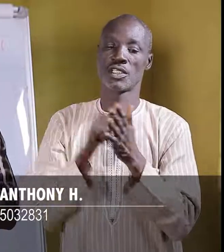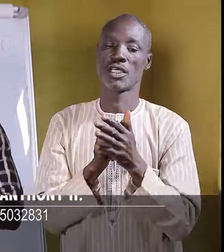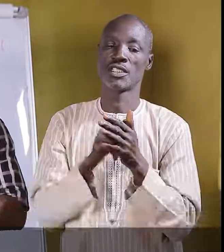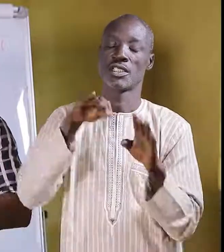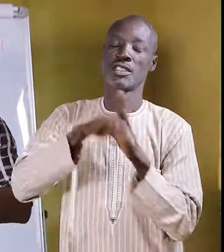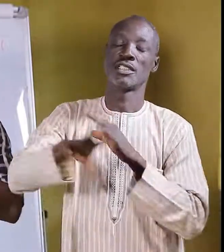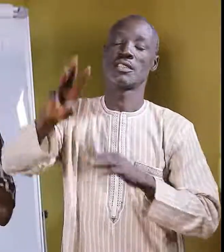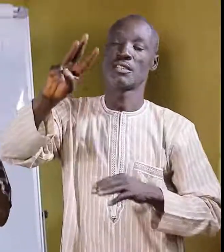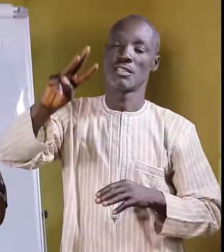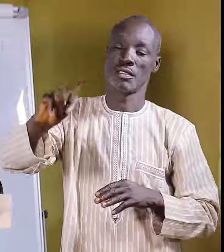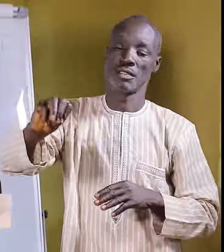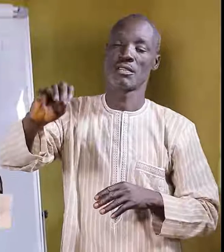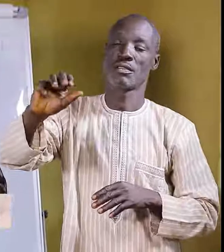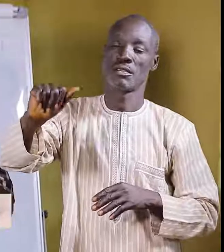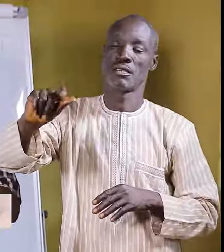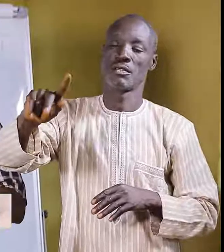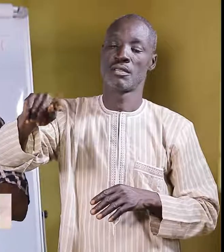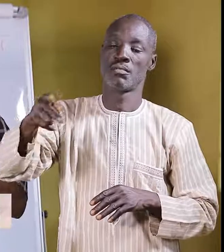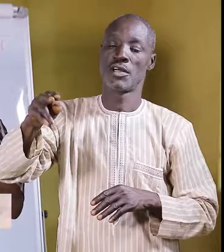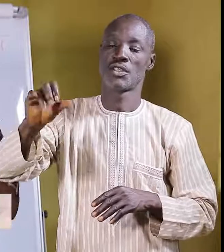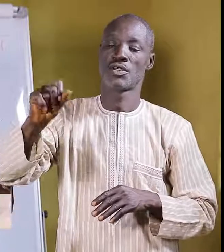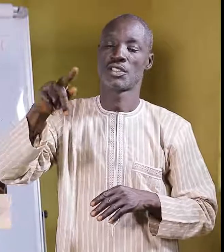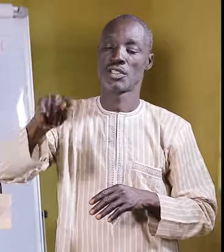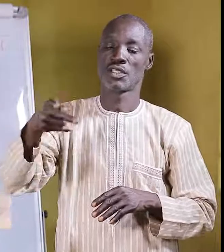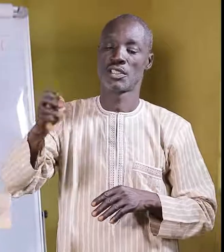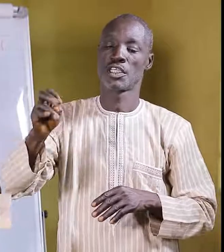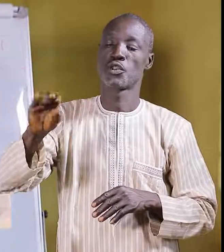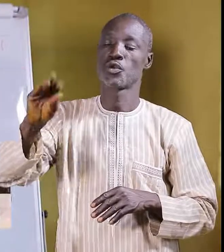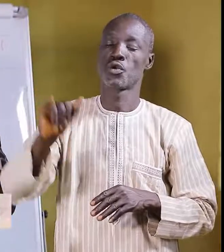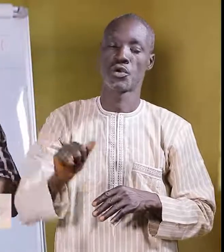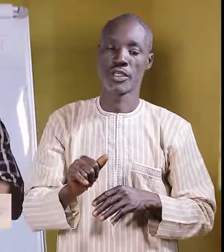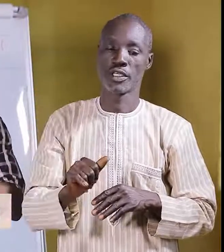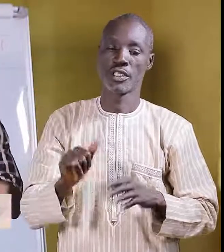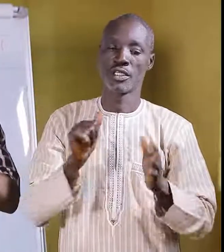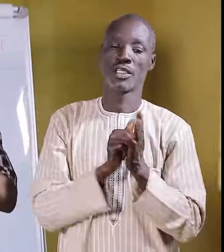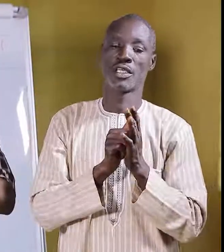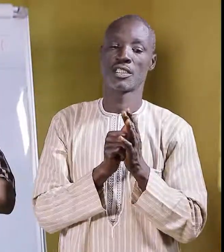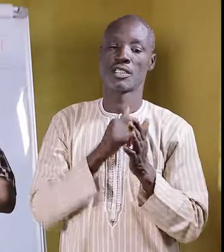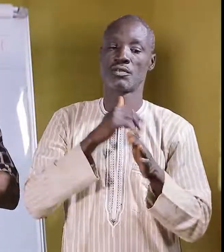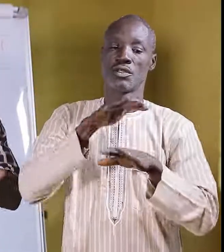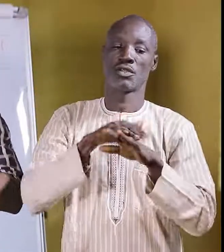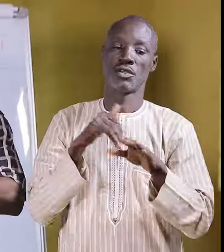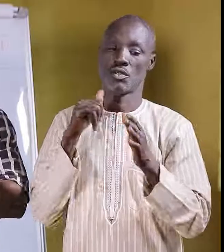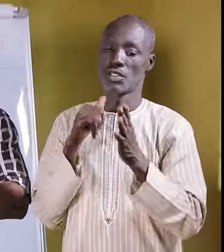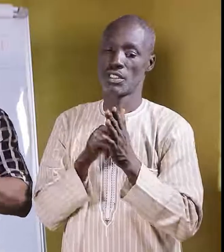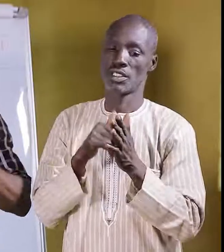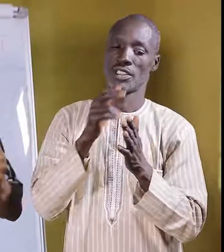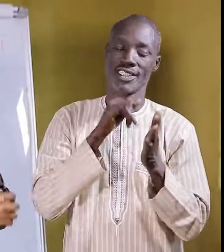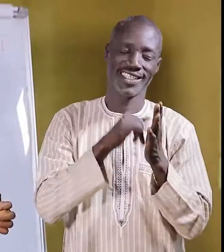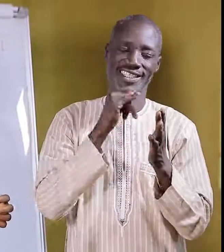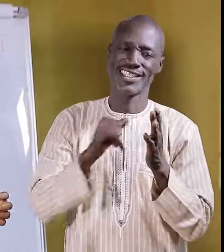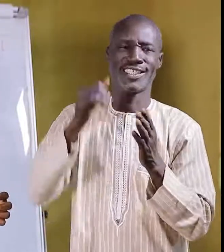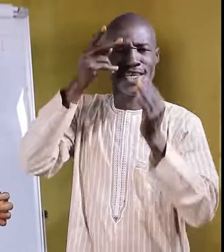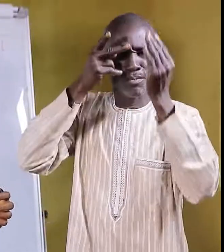Malthus' theory, Malthus prophesied that if, what we call it, sometimes call it Malthus' prophecy of